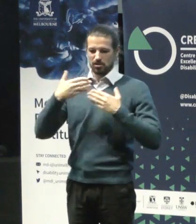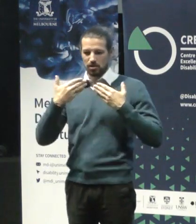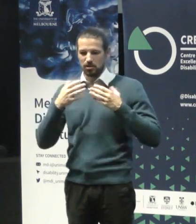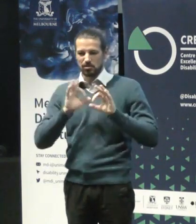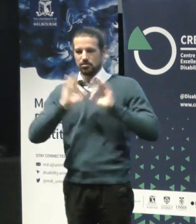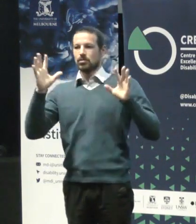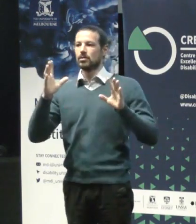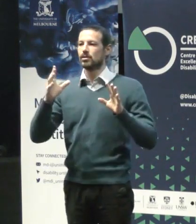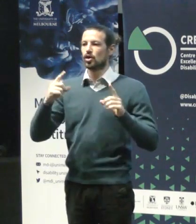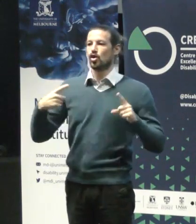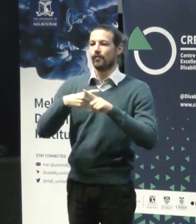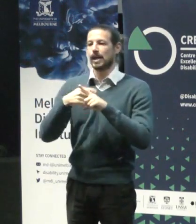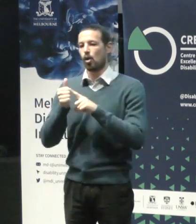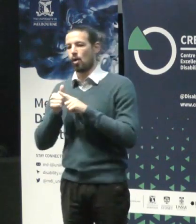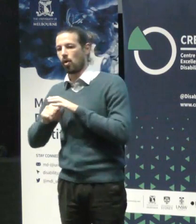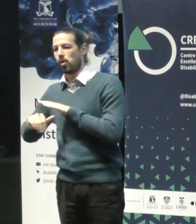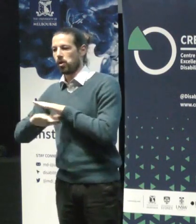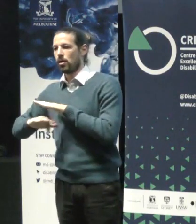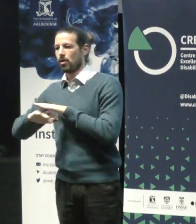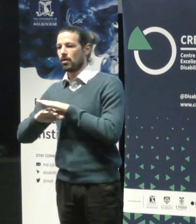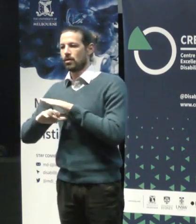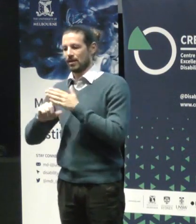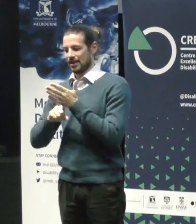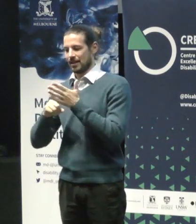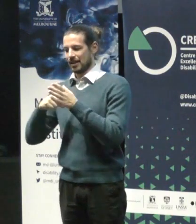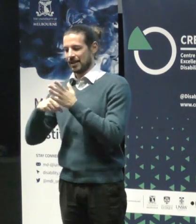aware of it, or latent. So